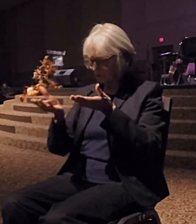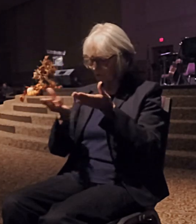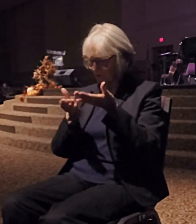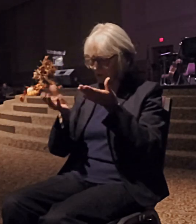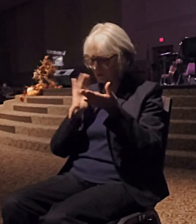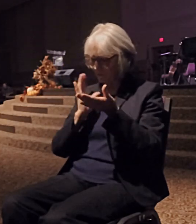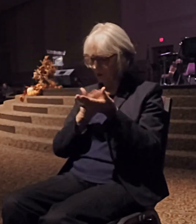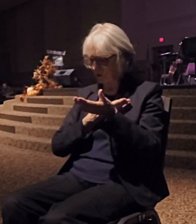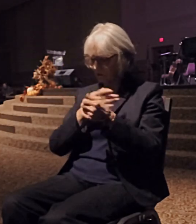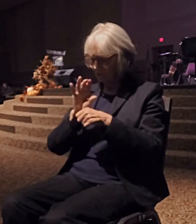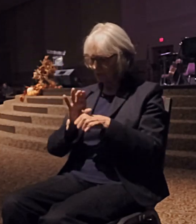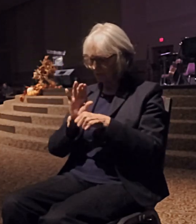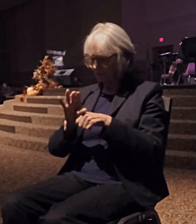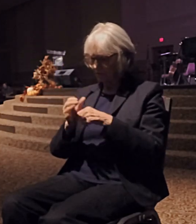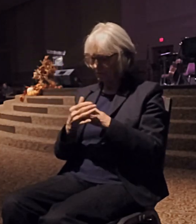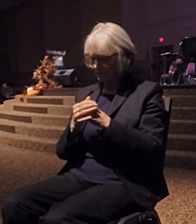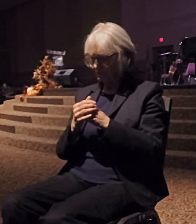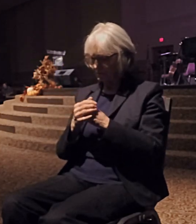body.